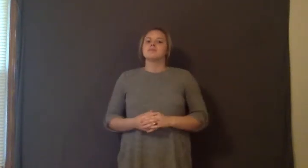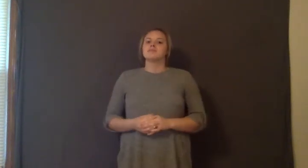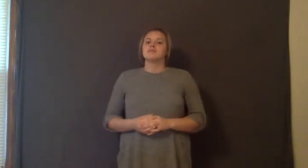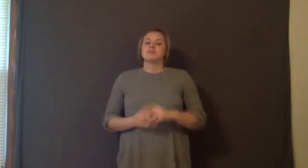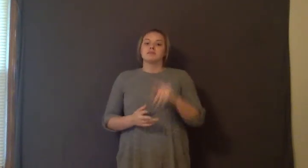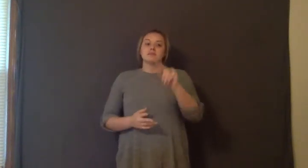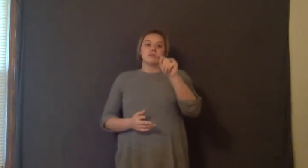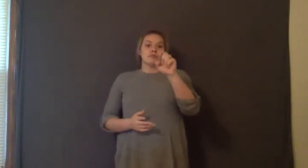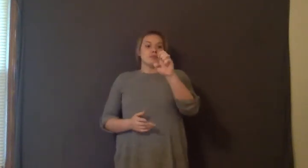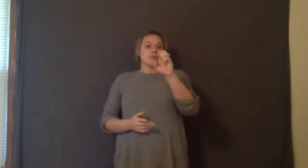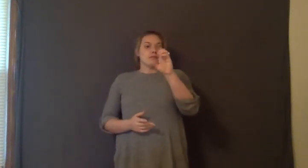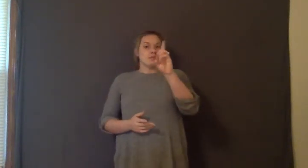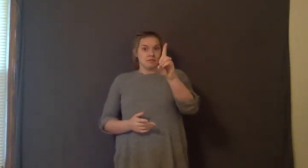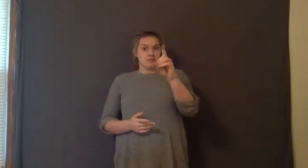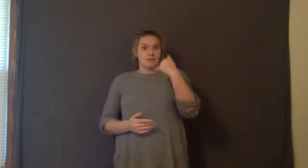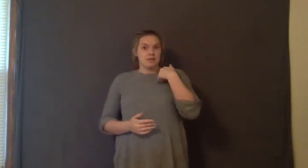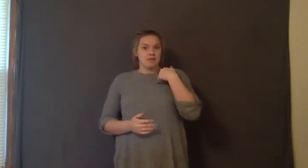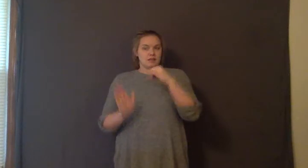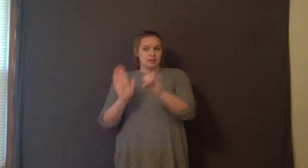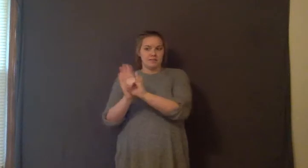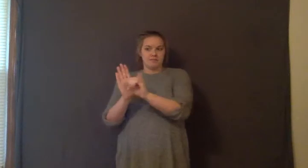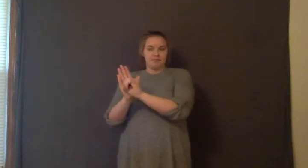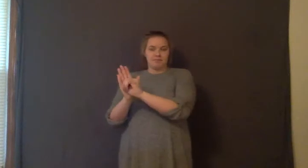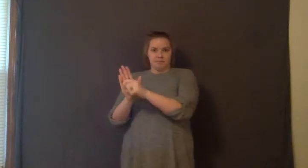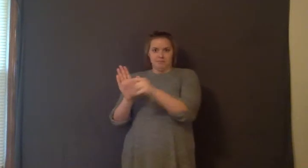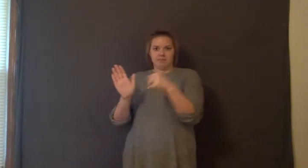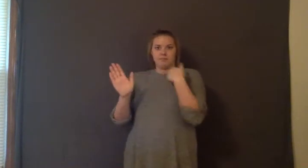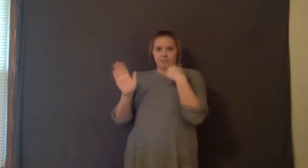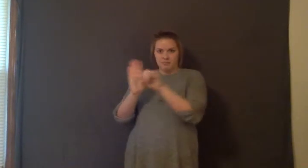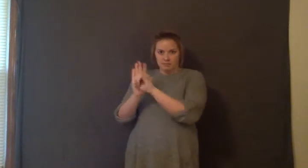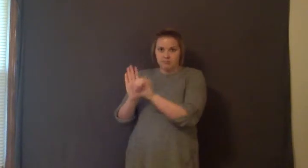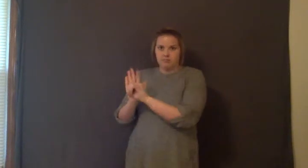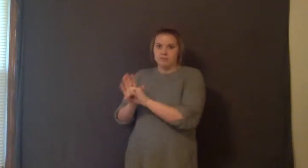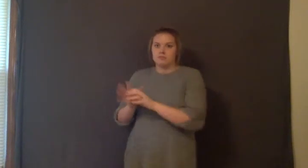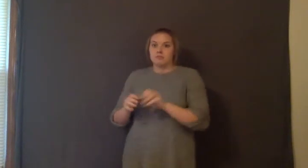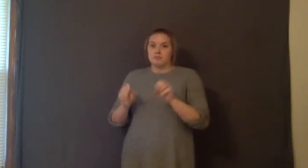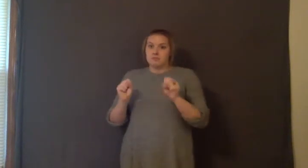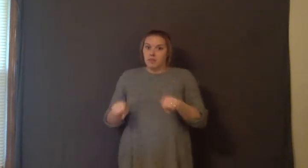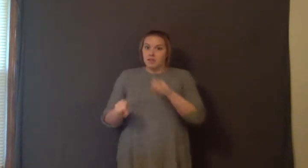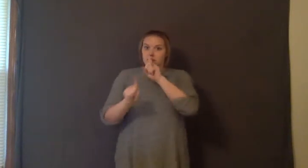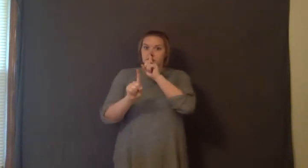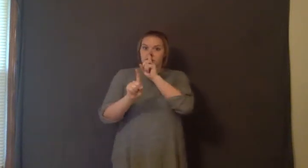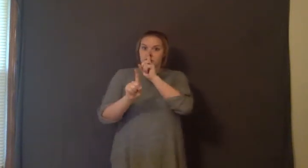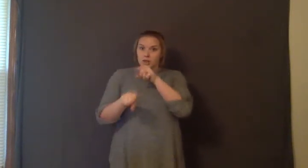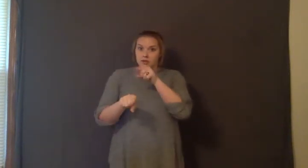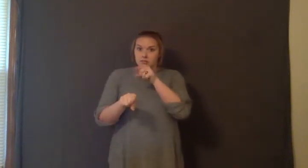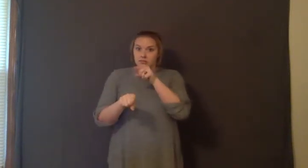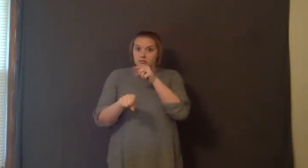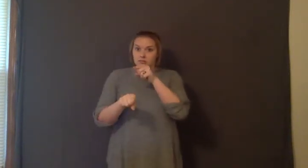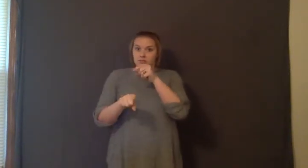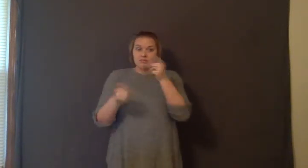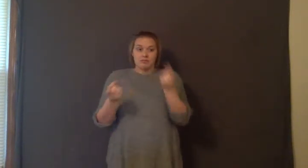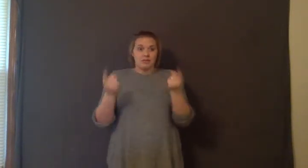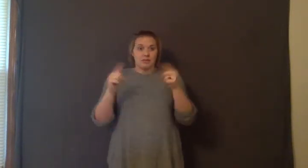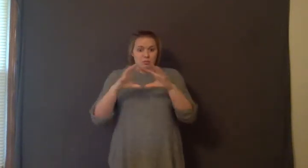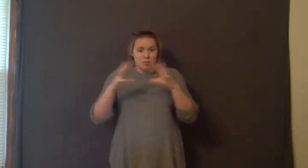identity. And you can actually say things here that have impacts around the world. And sometimes when it comes through TED, it